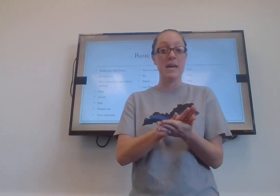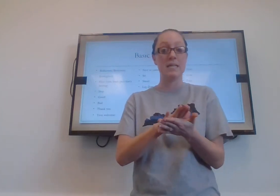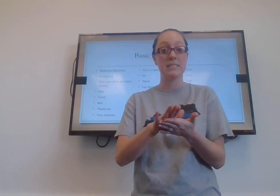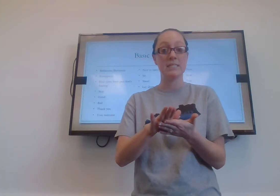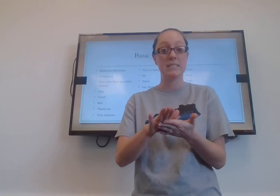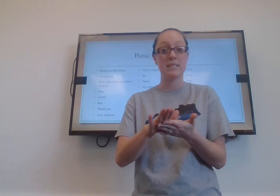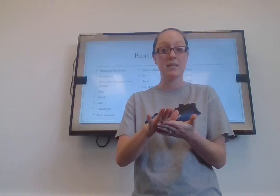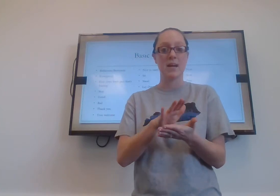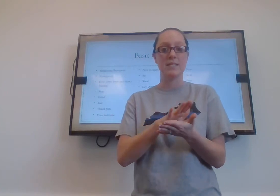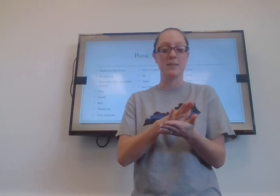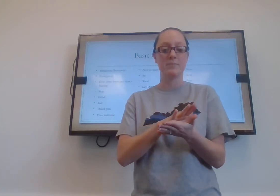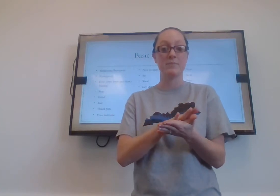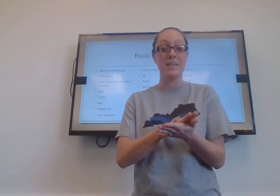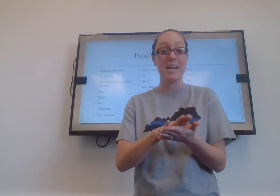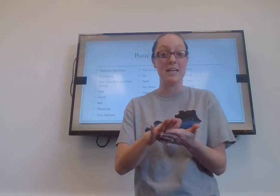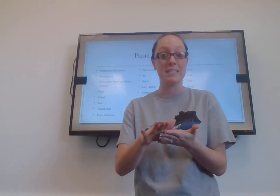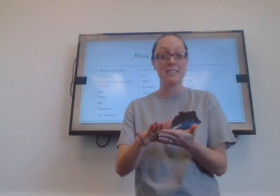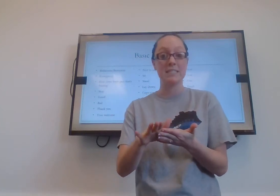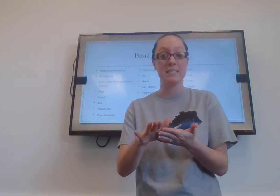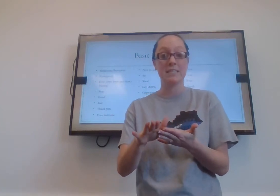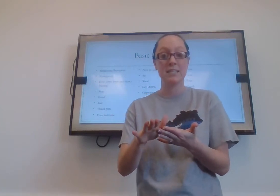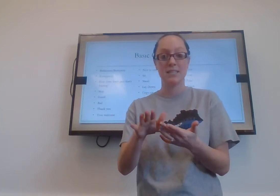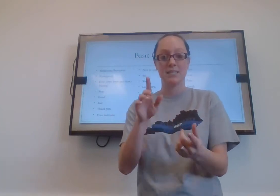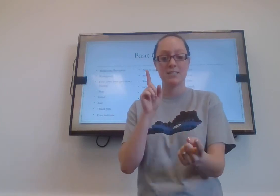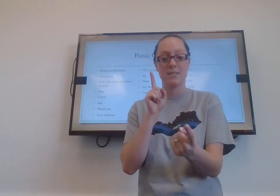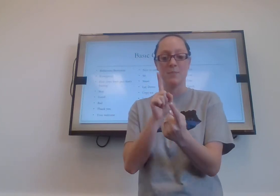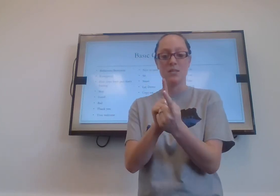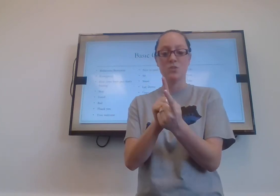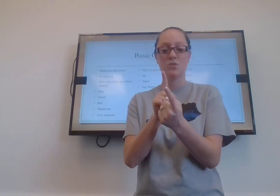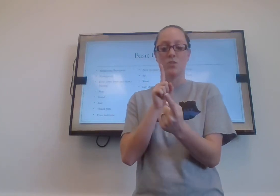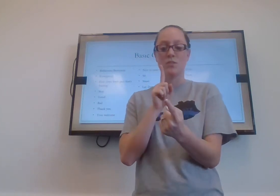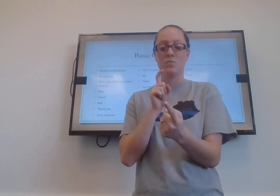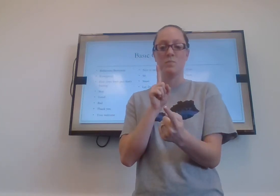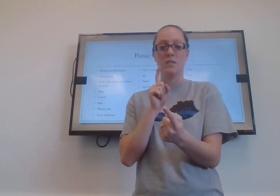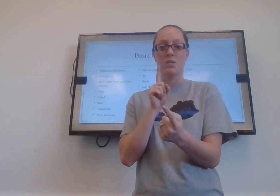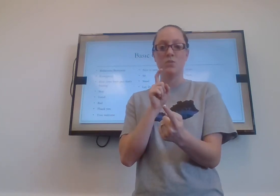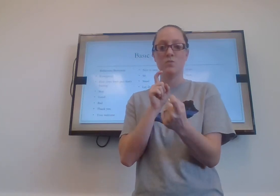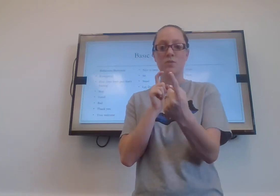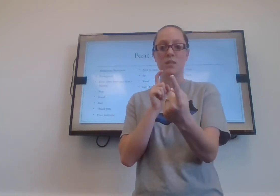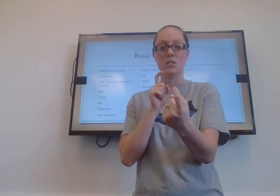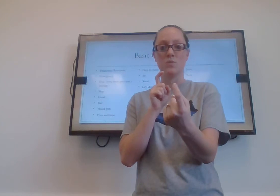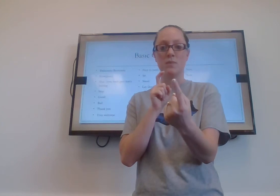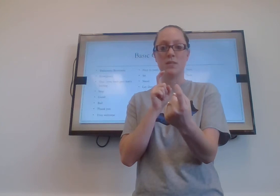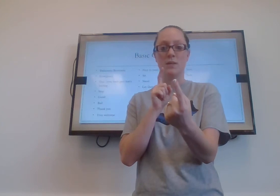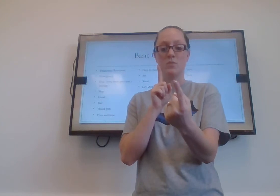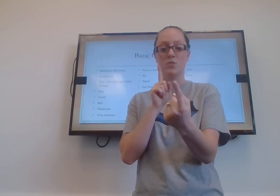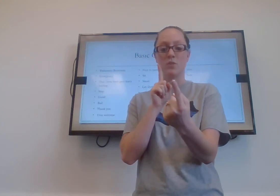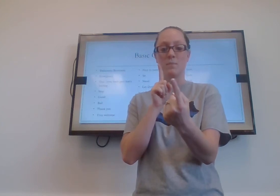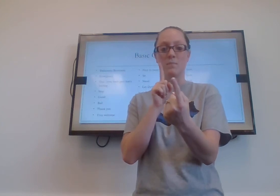nice, eyes up, nice to meet you. So this would be you, and this would be them. So you're going to